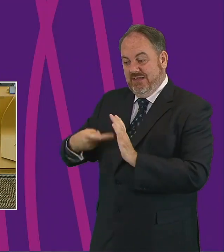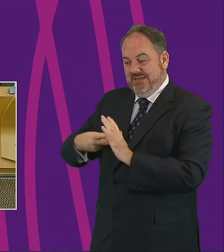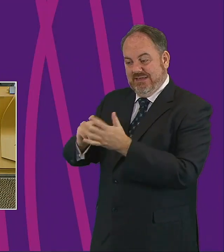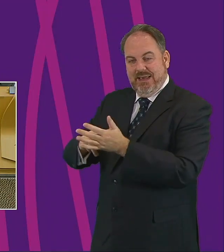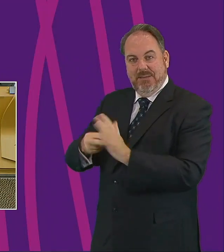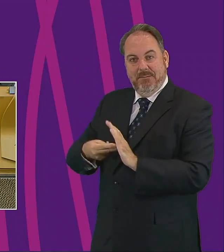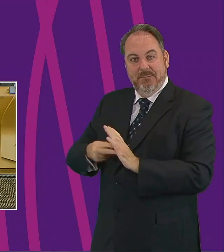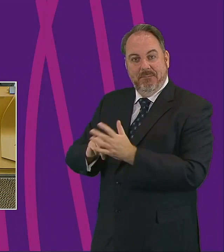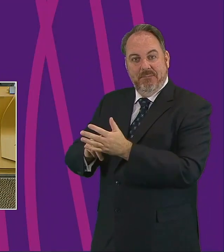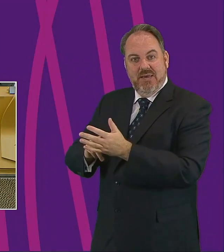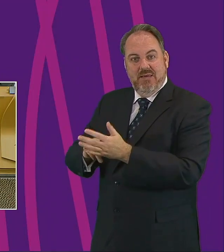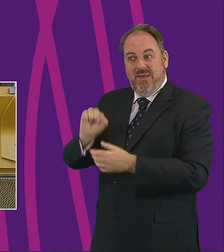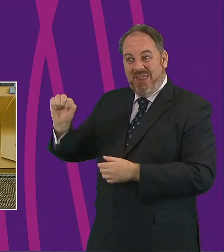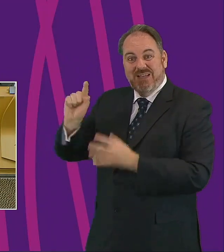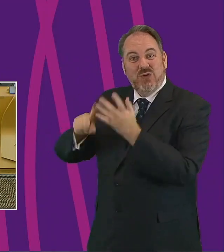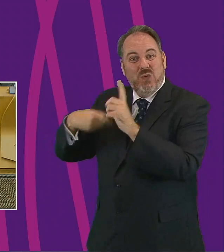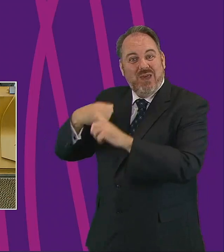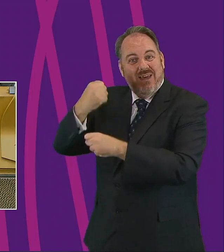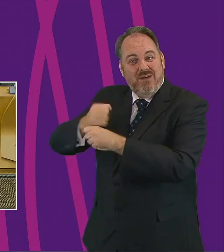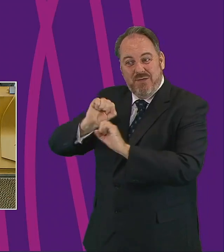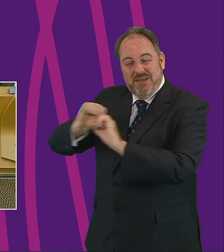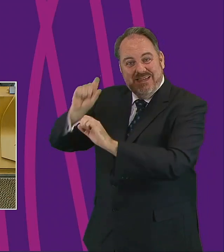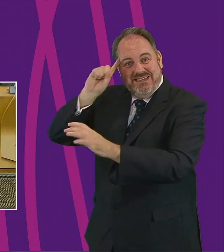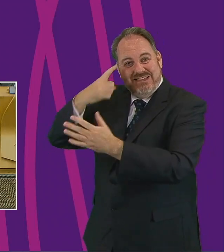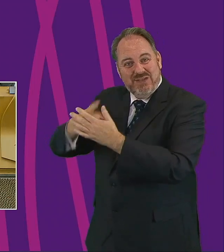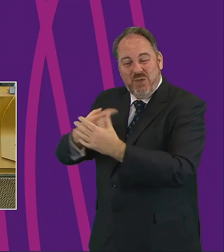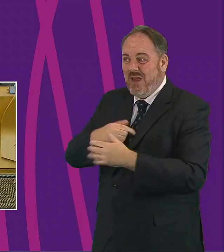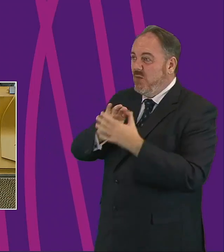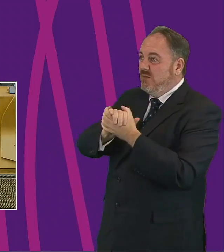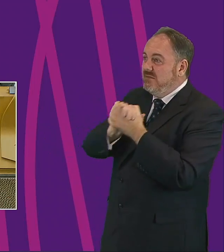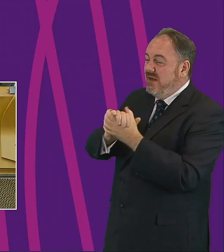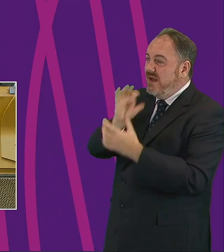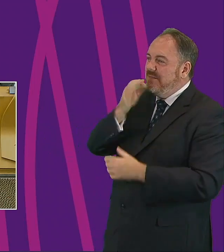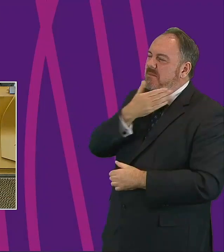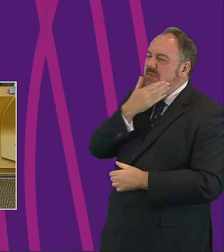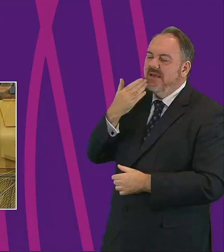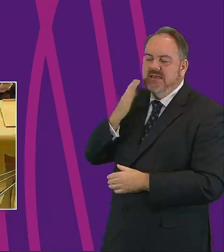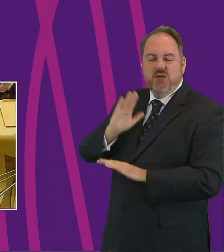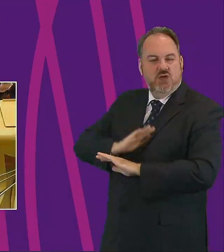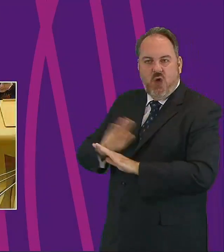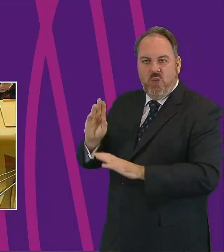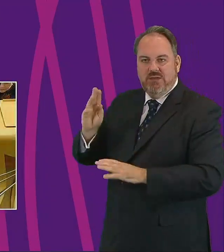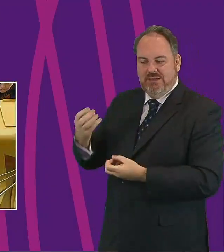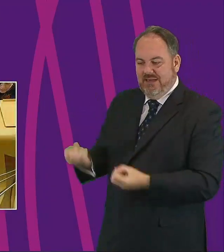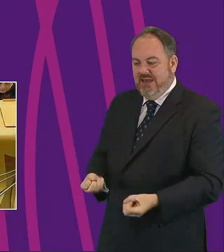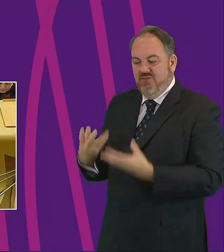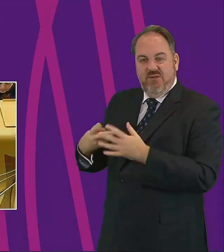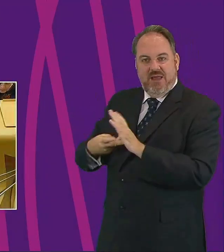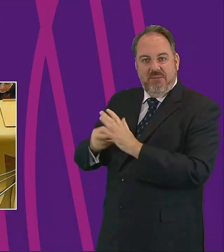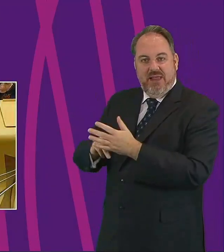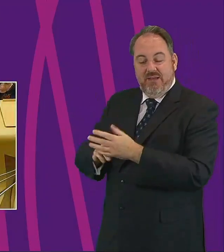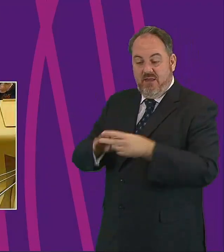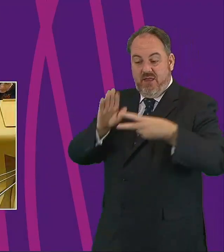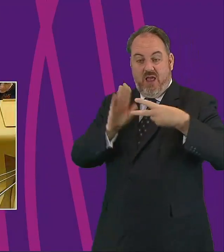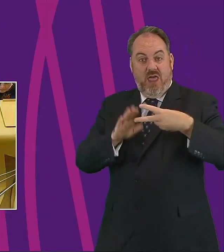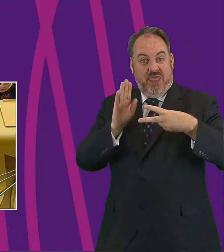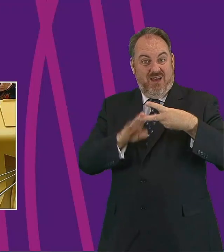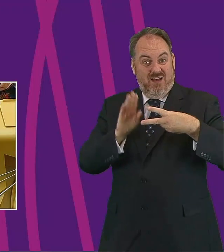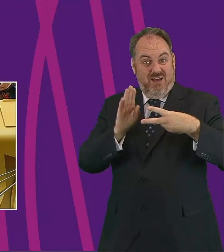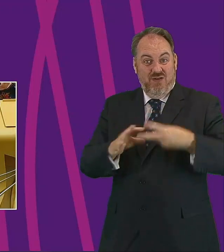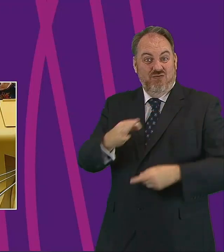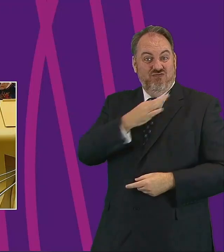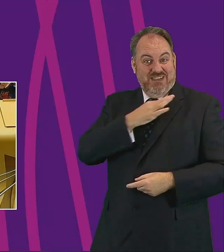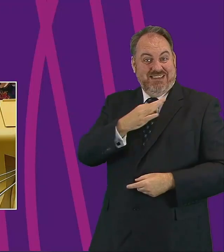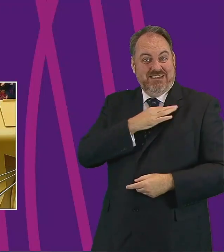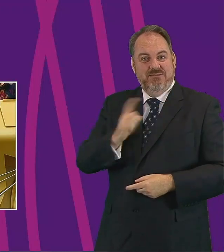be going cap in hand to the UK government pleading with them to continue it. We could do it ourselves. The other big threat is a no-deal Brexit at